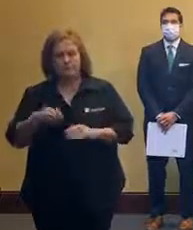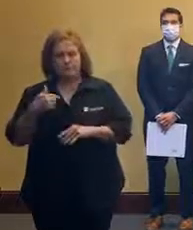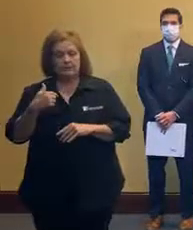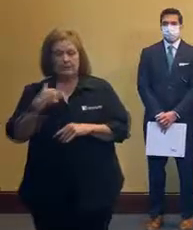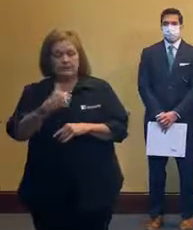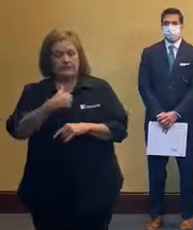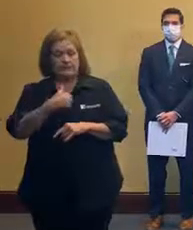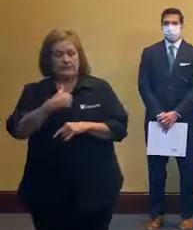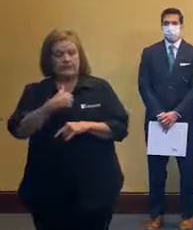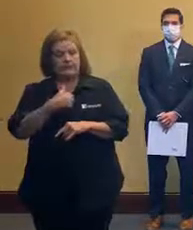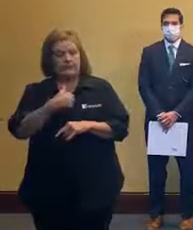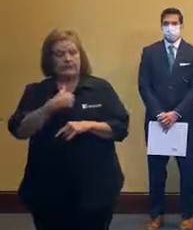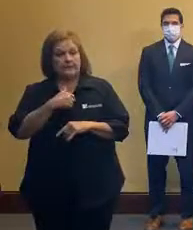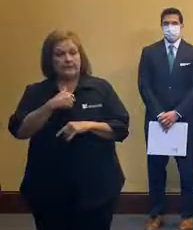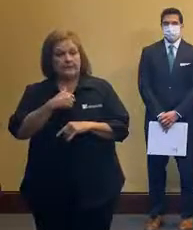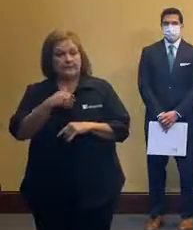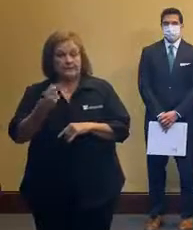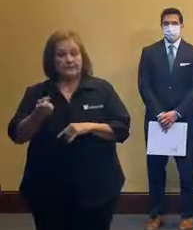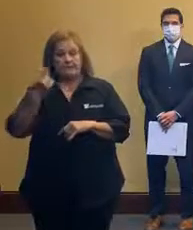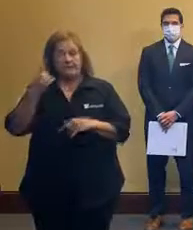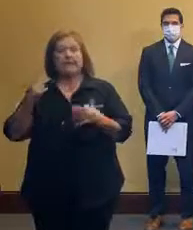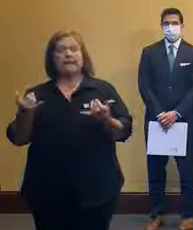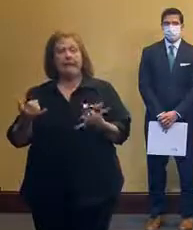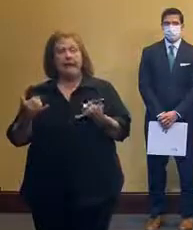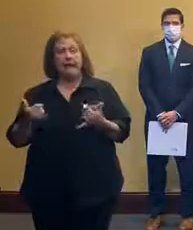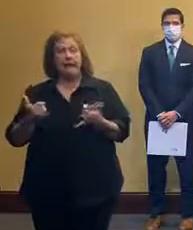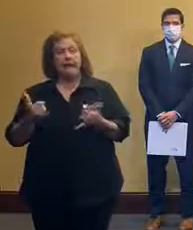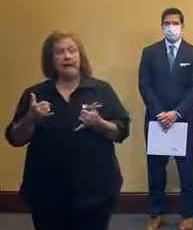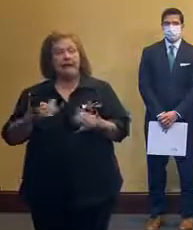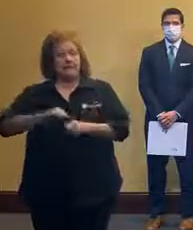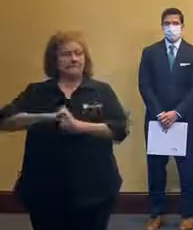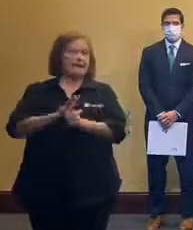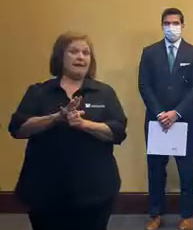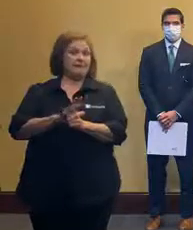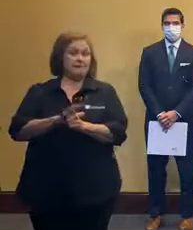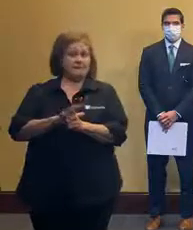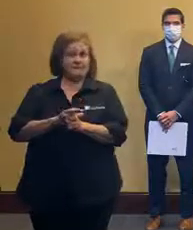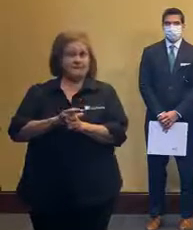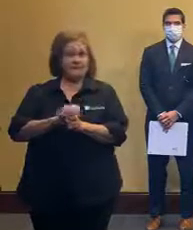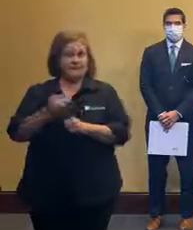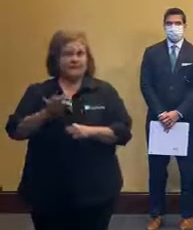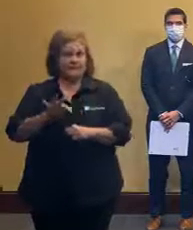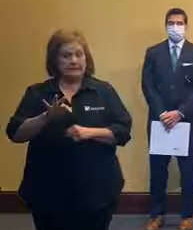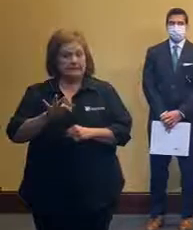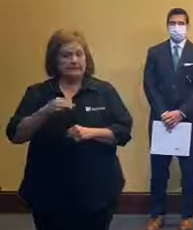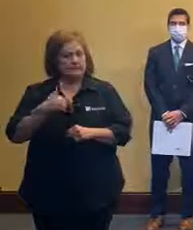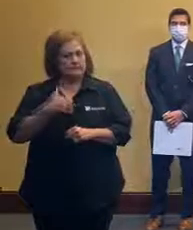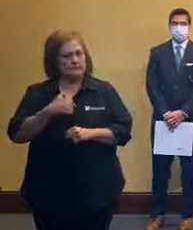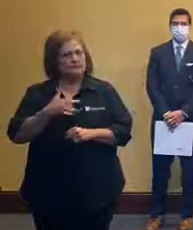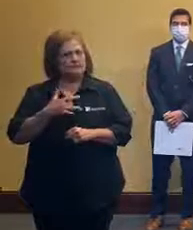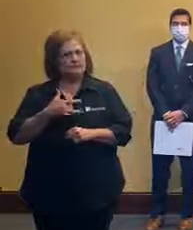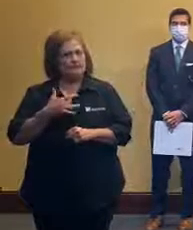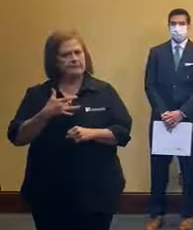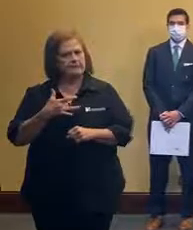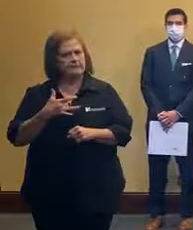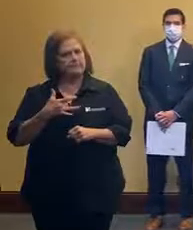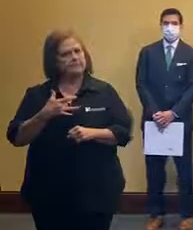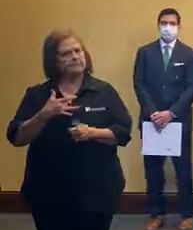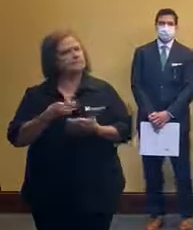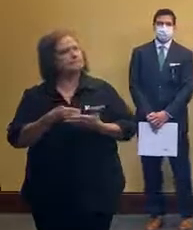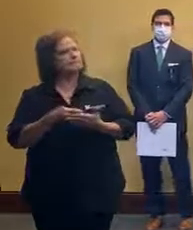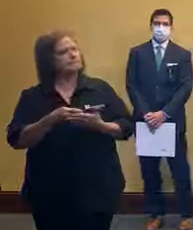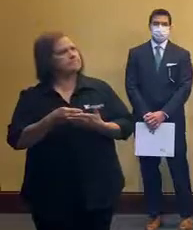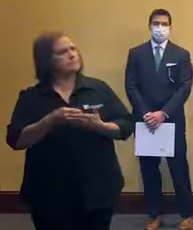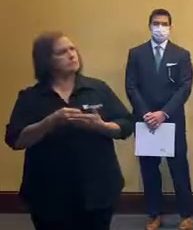that we came into this COVID-19 pandemic very strong as it relates to a financial position of